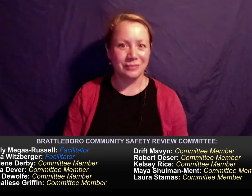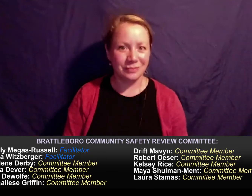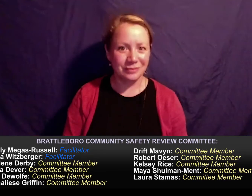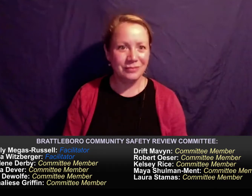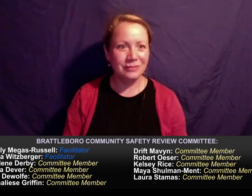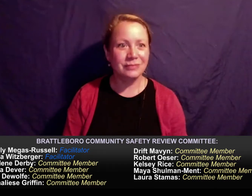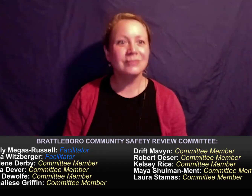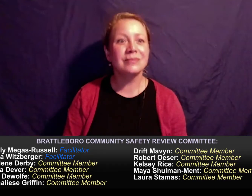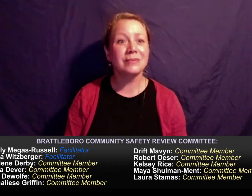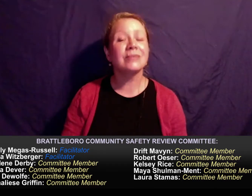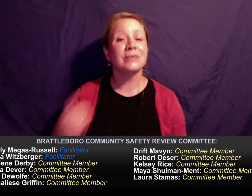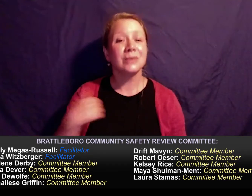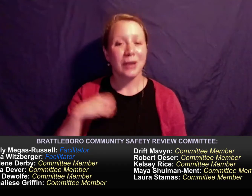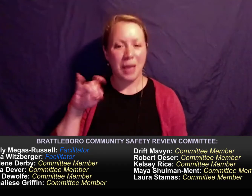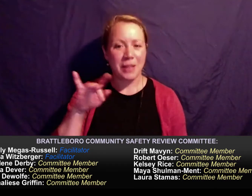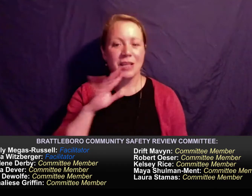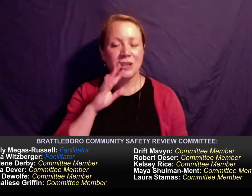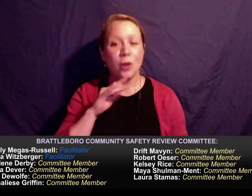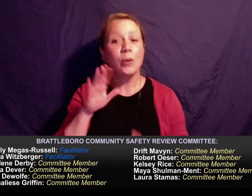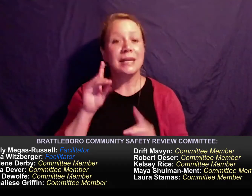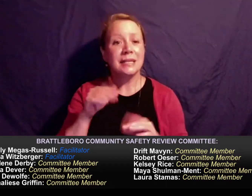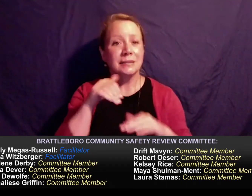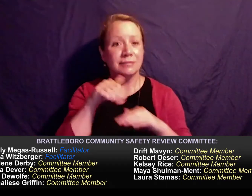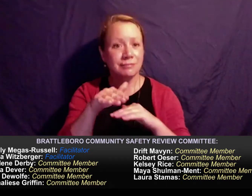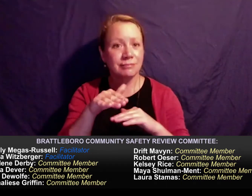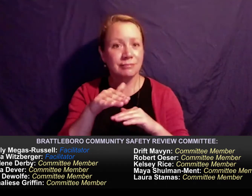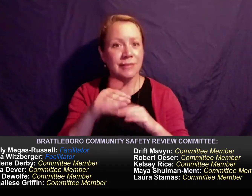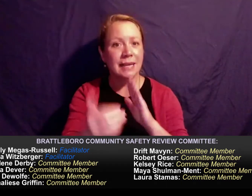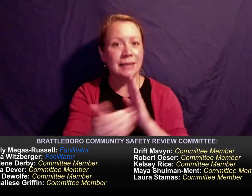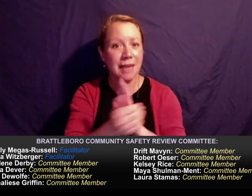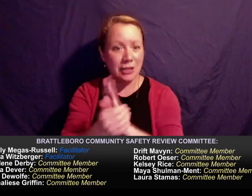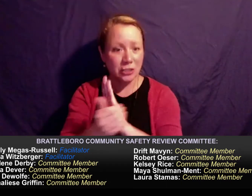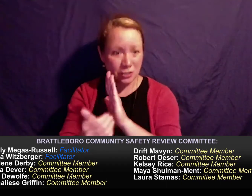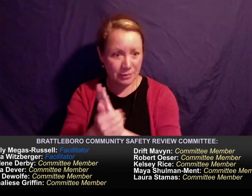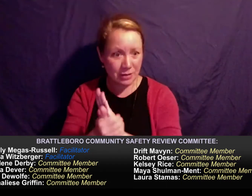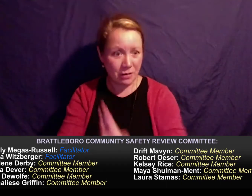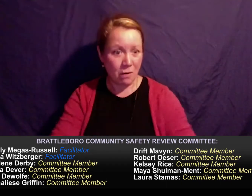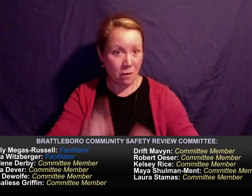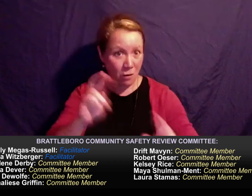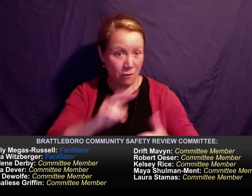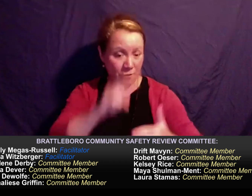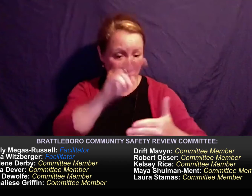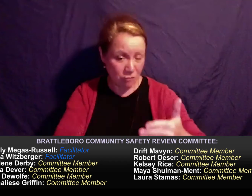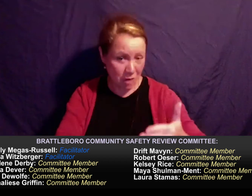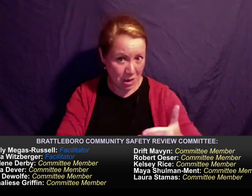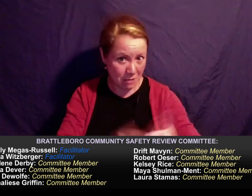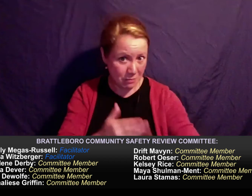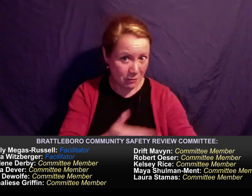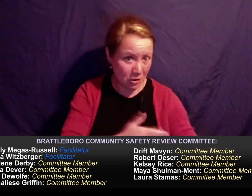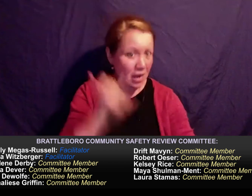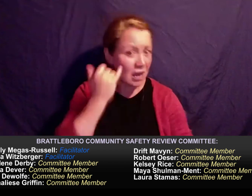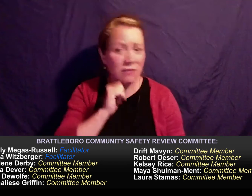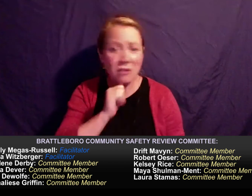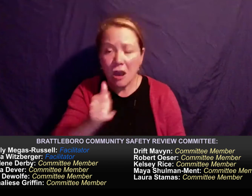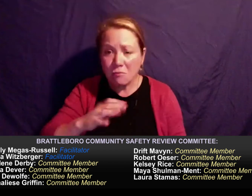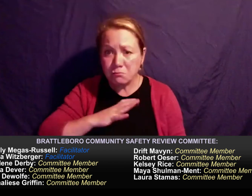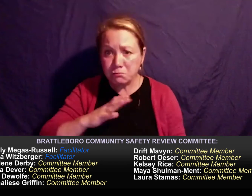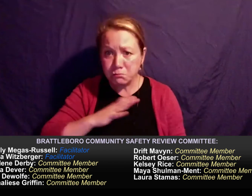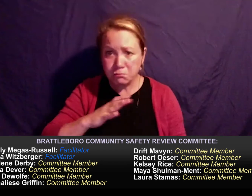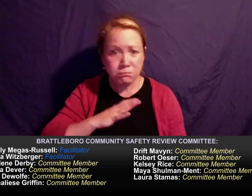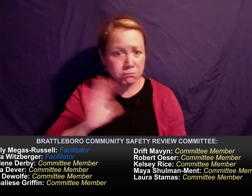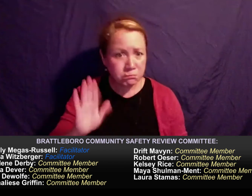So we did send along to you all some attachments. Hopefully you got a chance to review them. If not, that's okay.